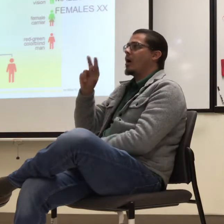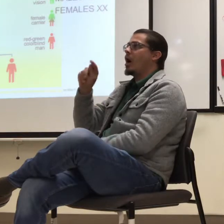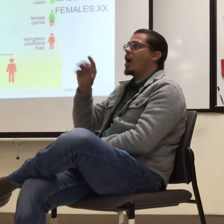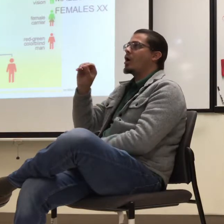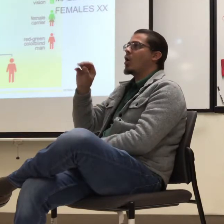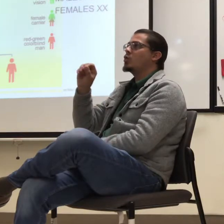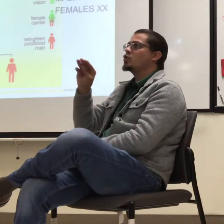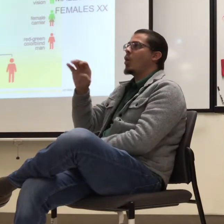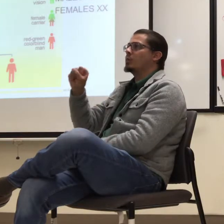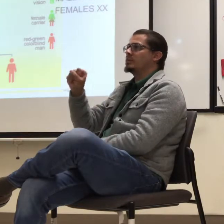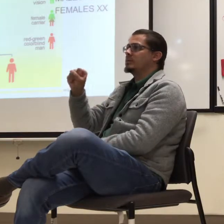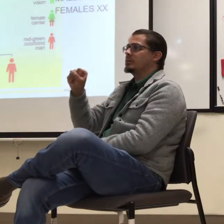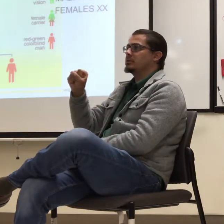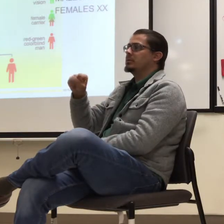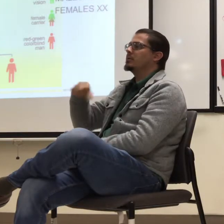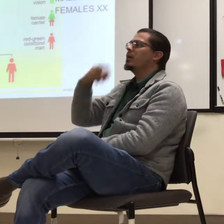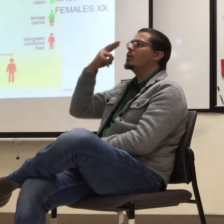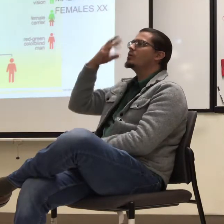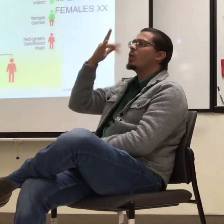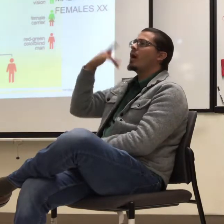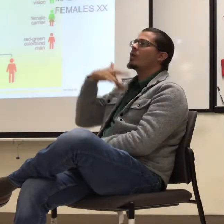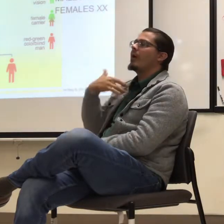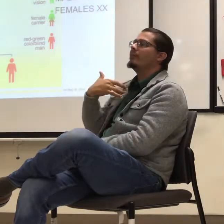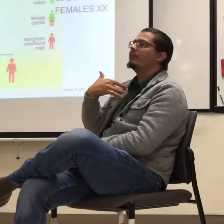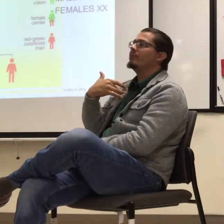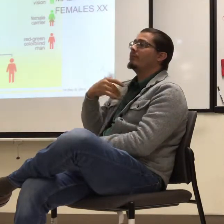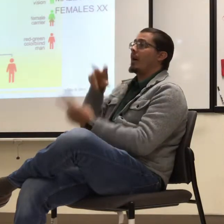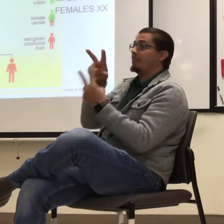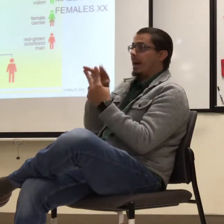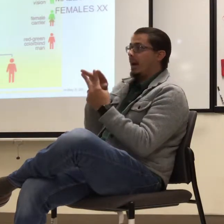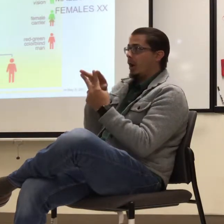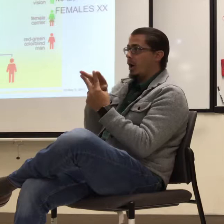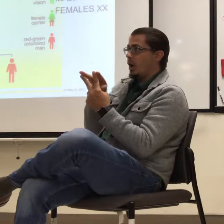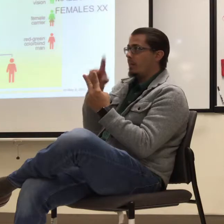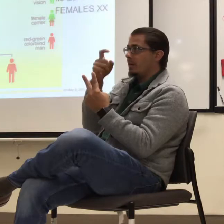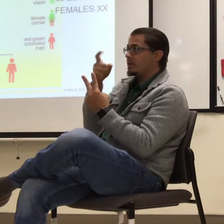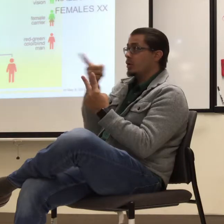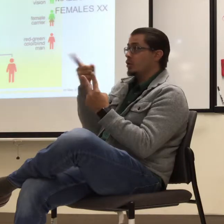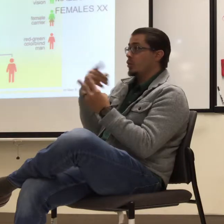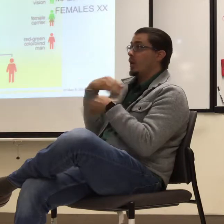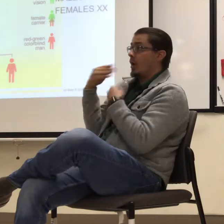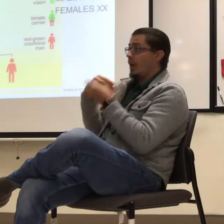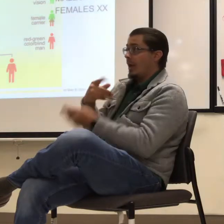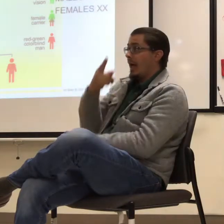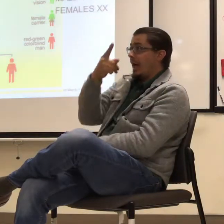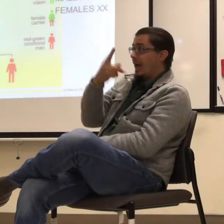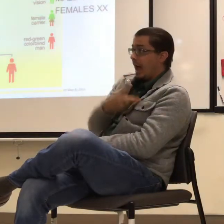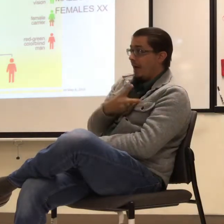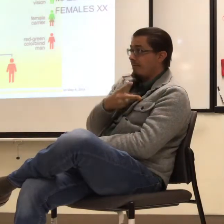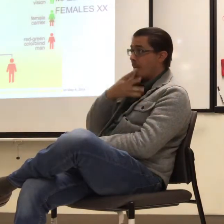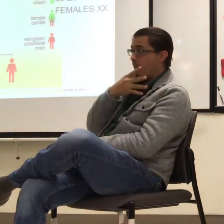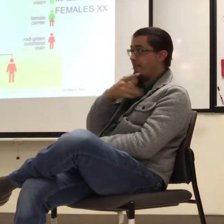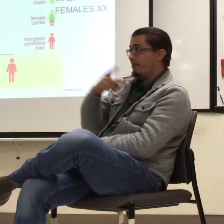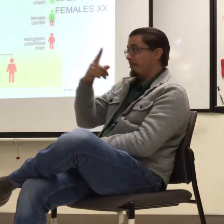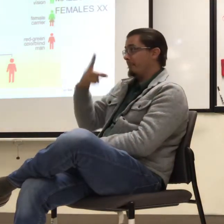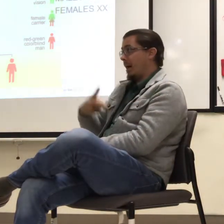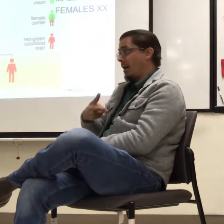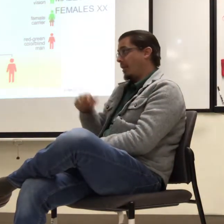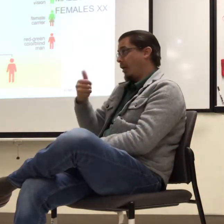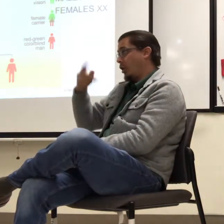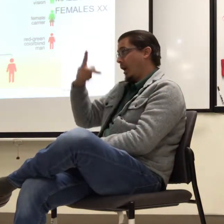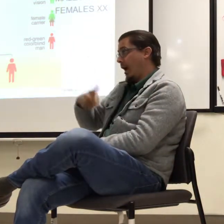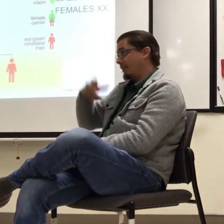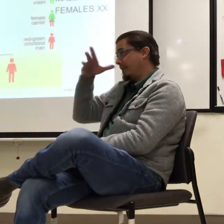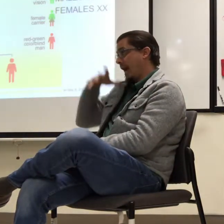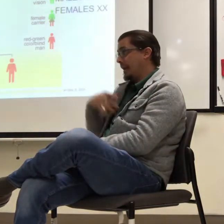autosomes. And the reason why you have a pair is because you inherited half your set from mom, and the other